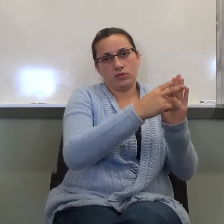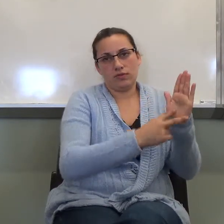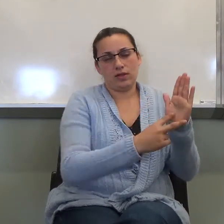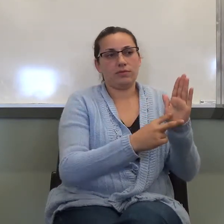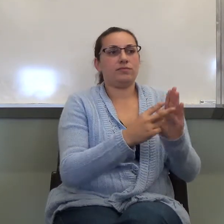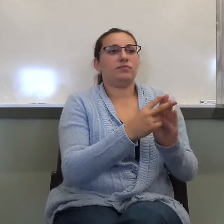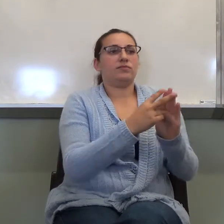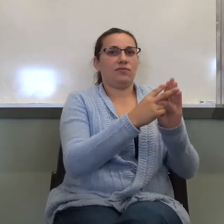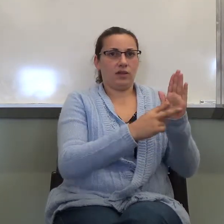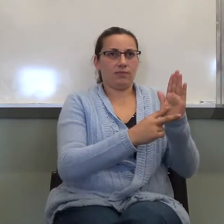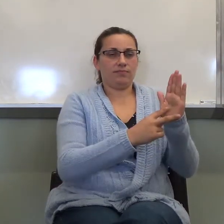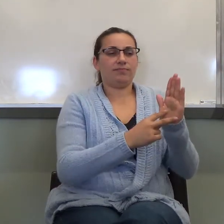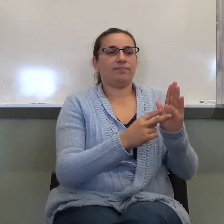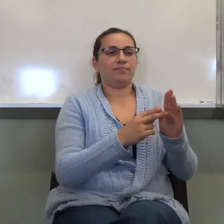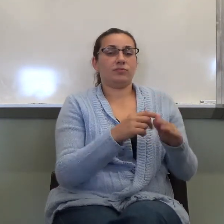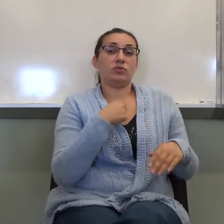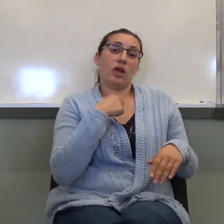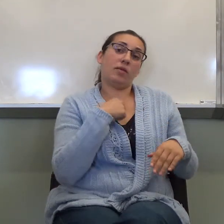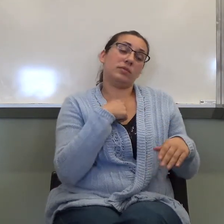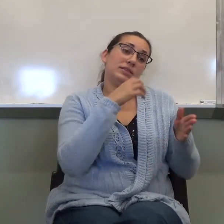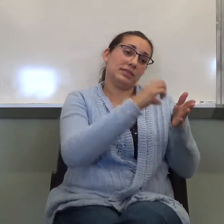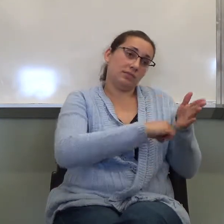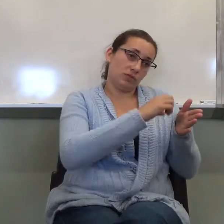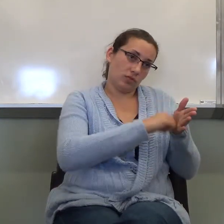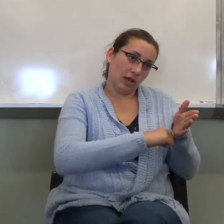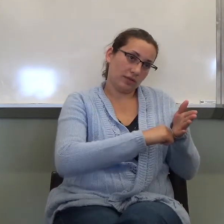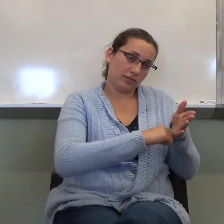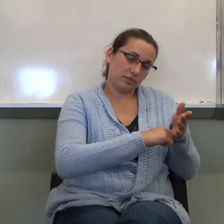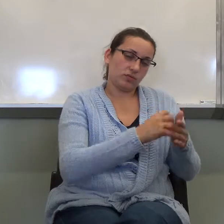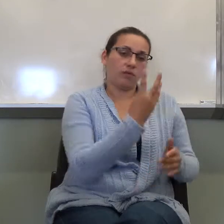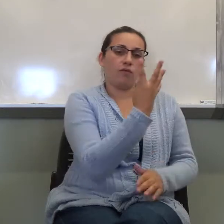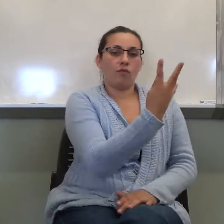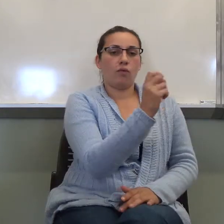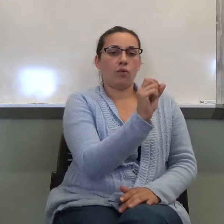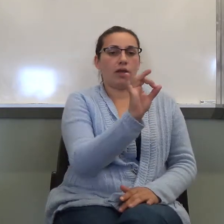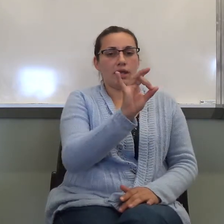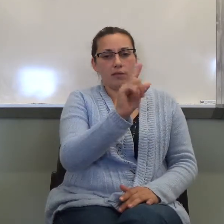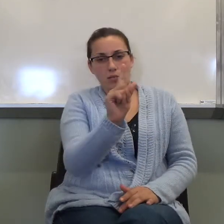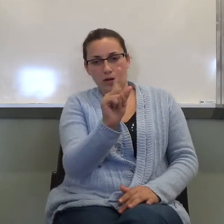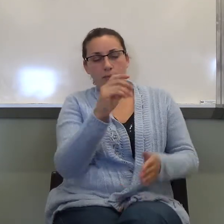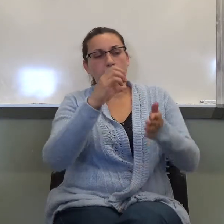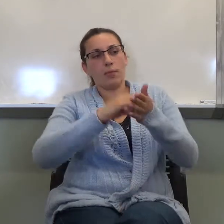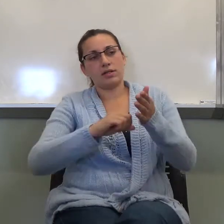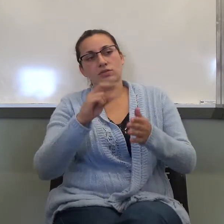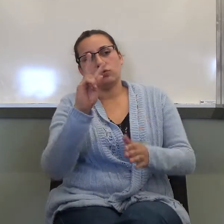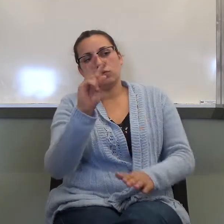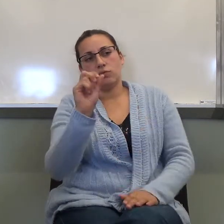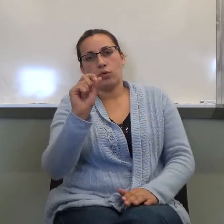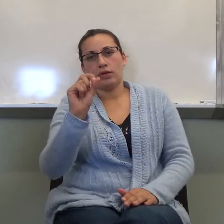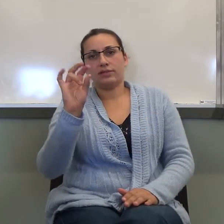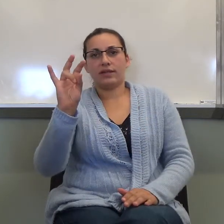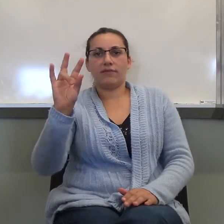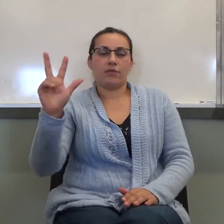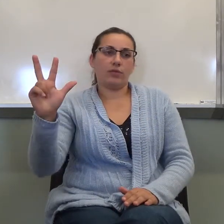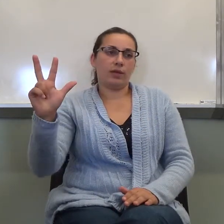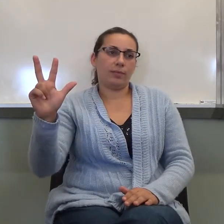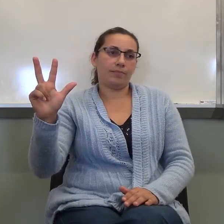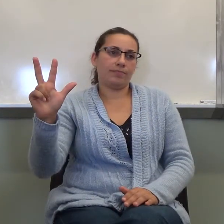addition. And I'm going to be doing this, 4.81 minus 2.73. That's smaller